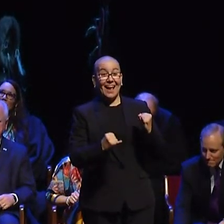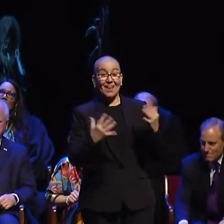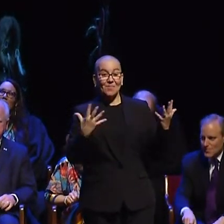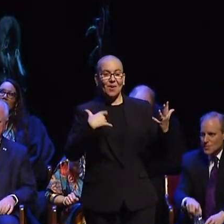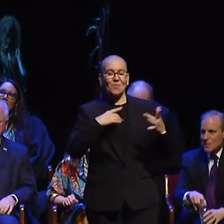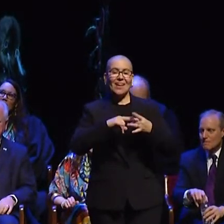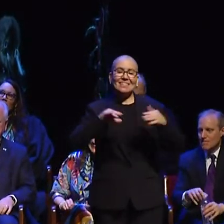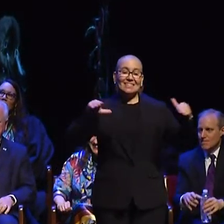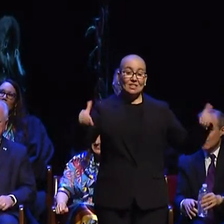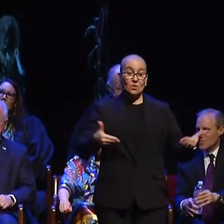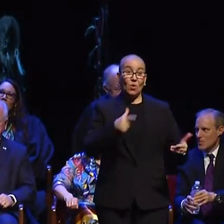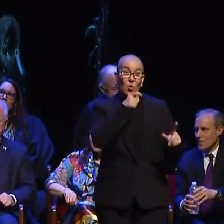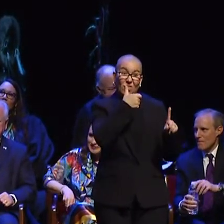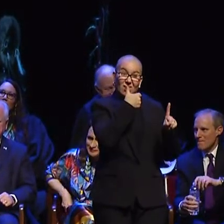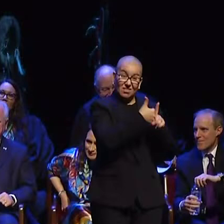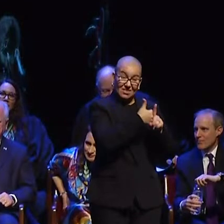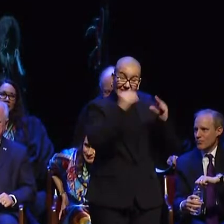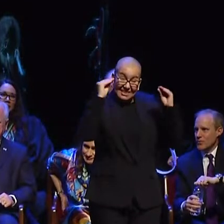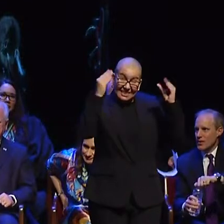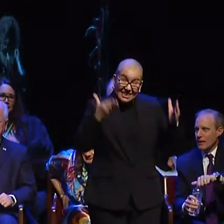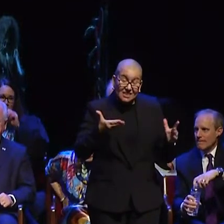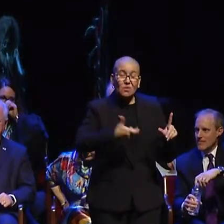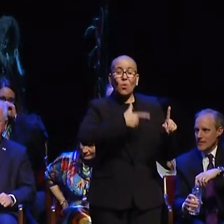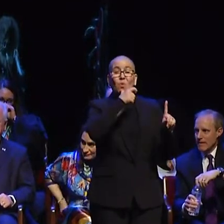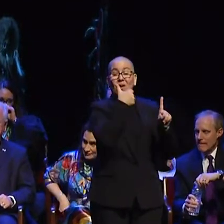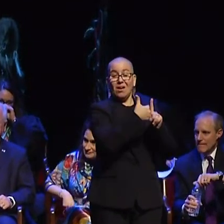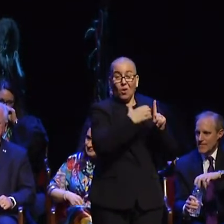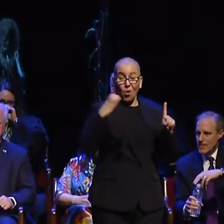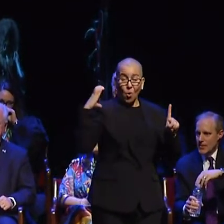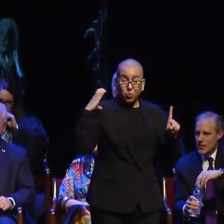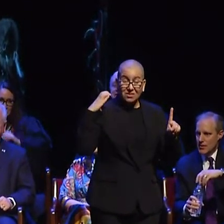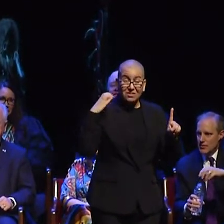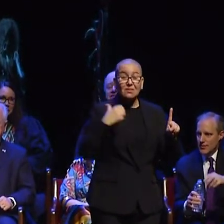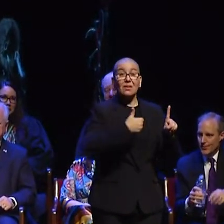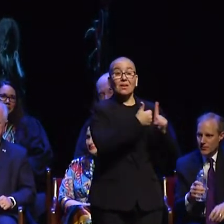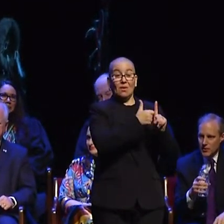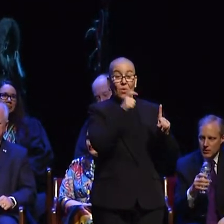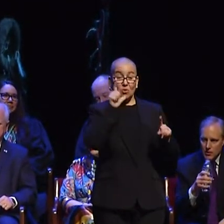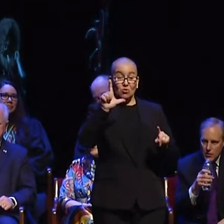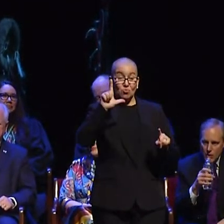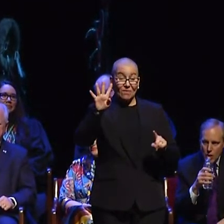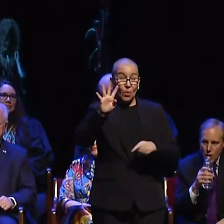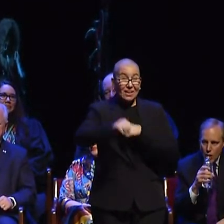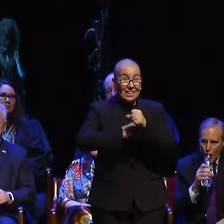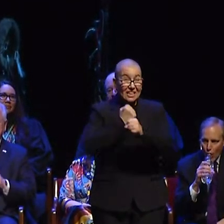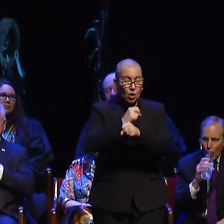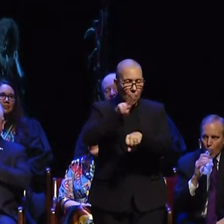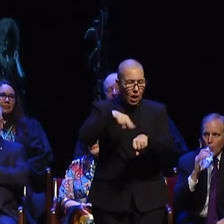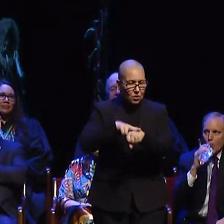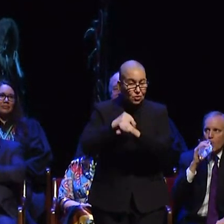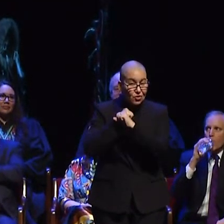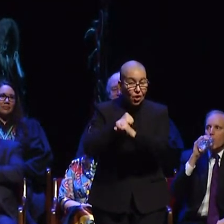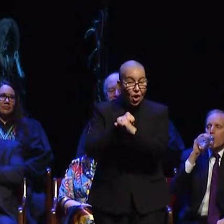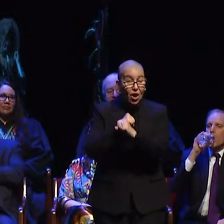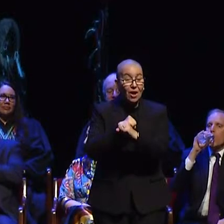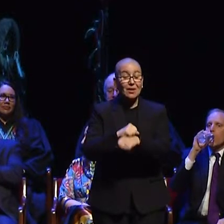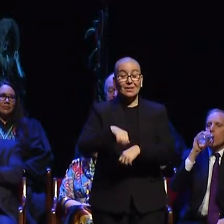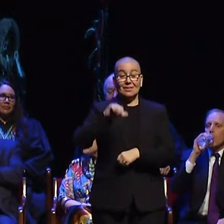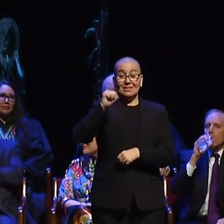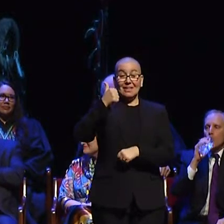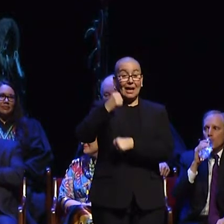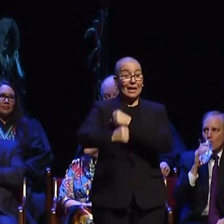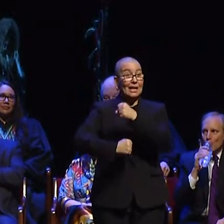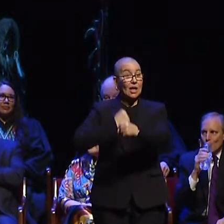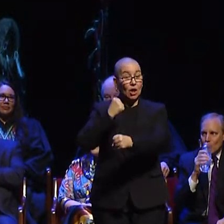a coach, 24-year veteran of the National Guard, 10-year member of the United States Congress, and Minnesota's